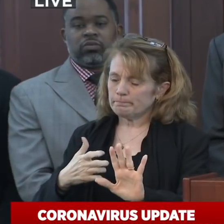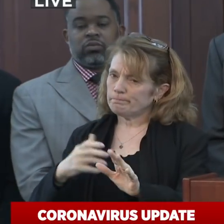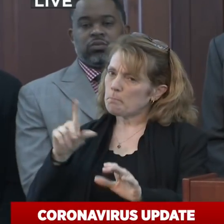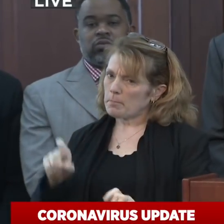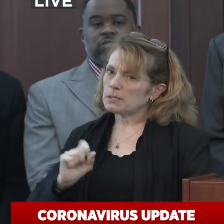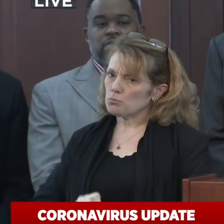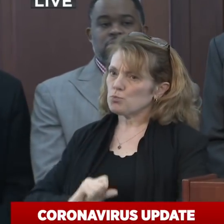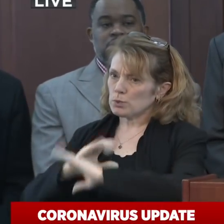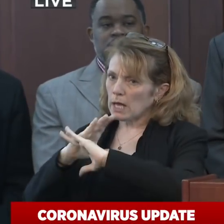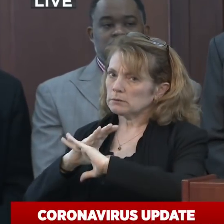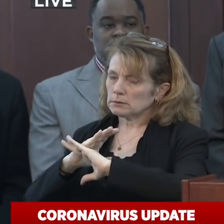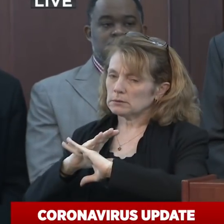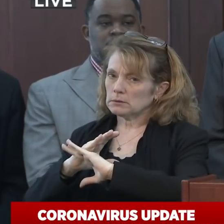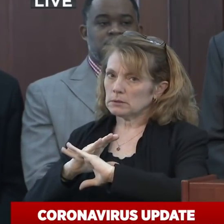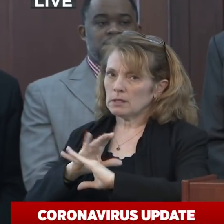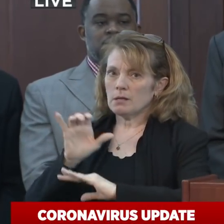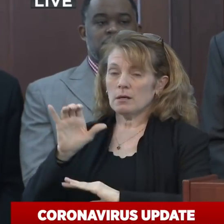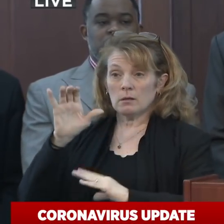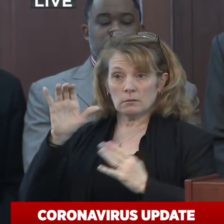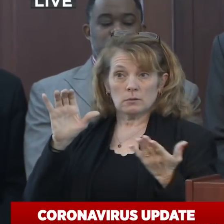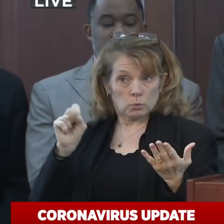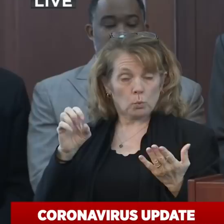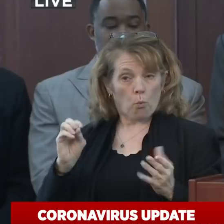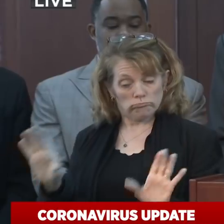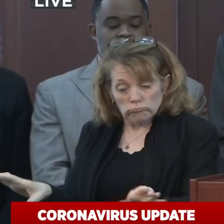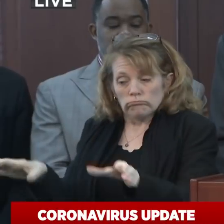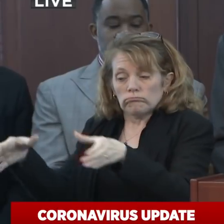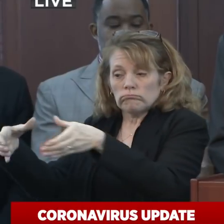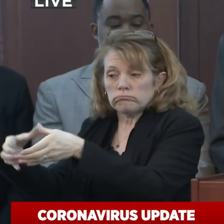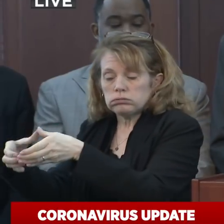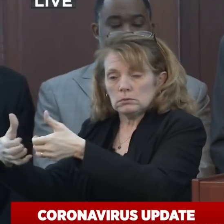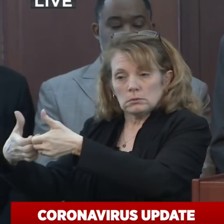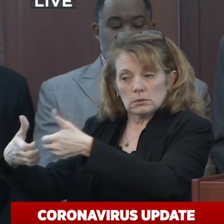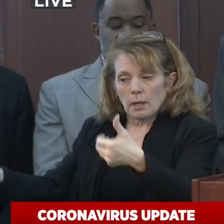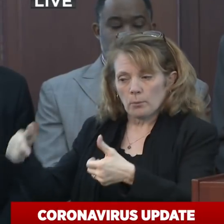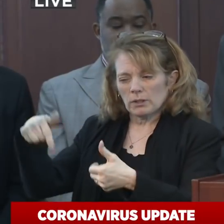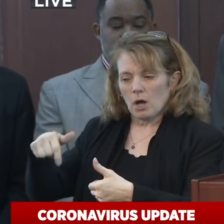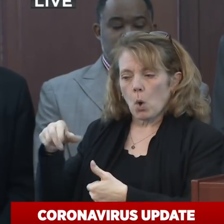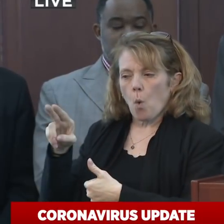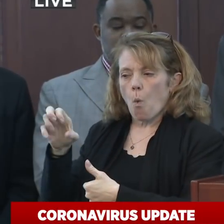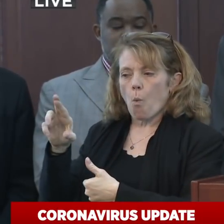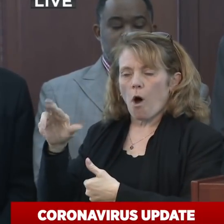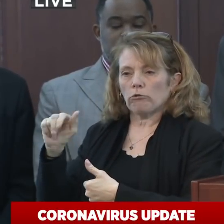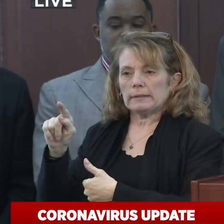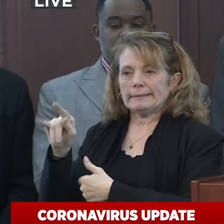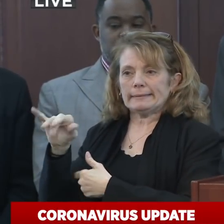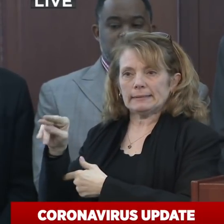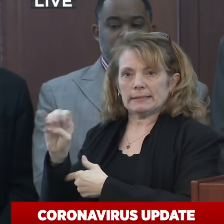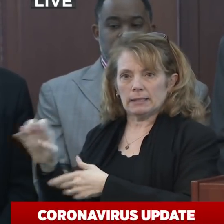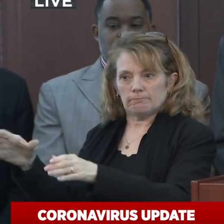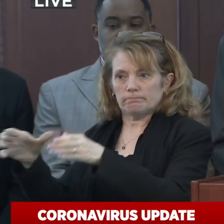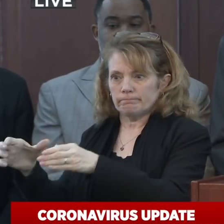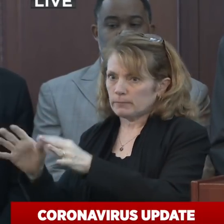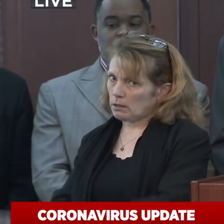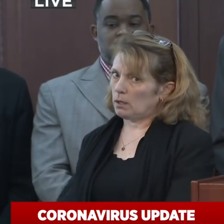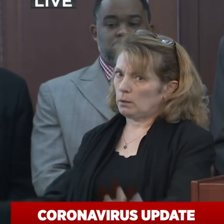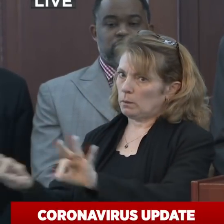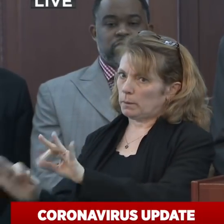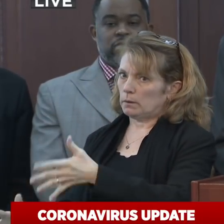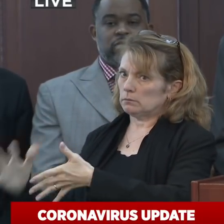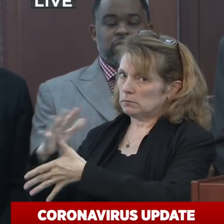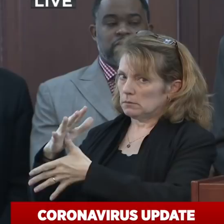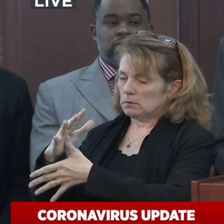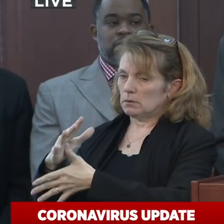containment and isolation of those who are not well is so incredibly important. We do have a core